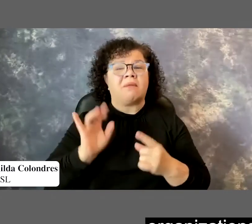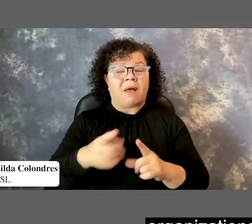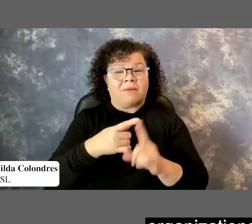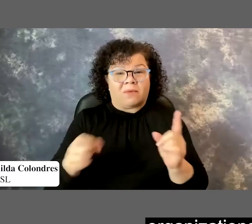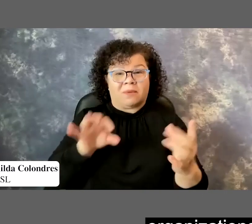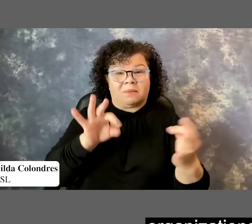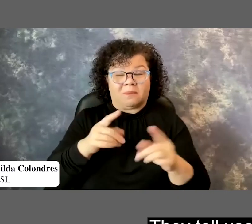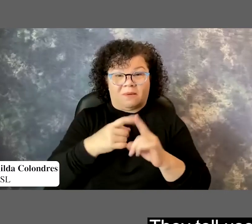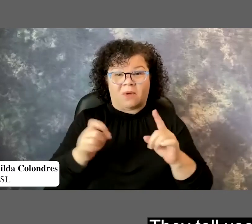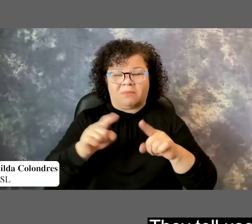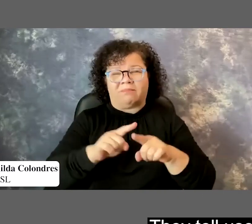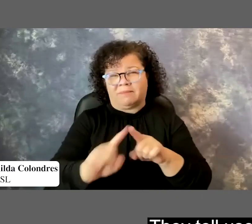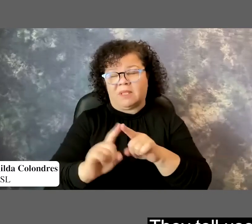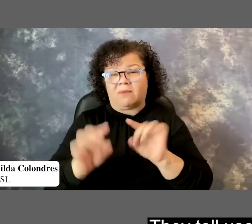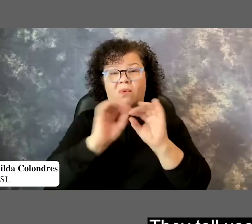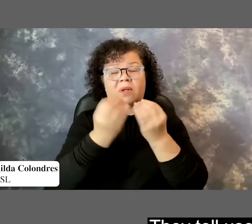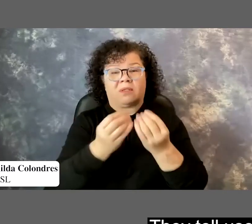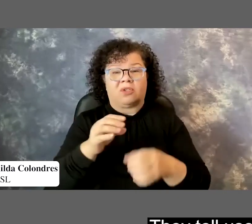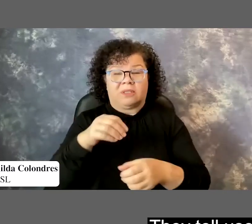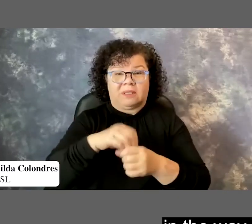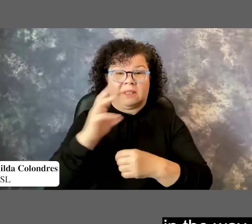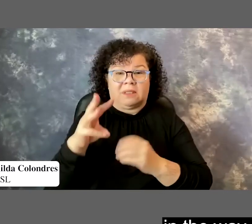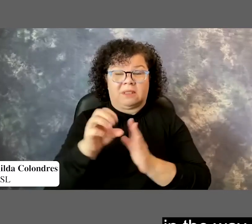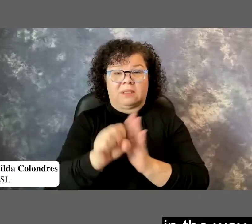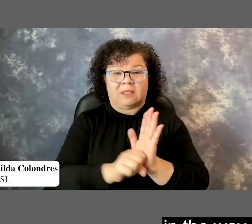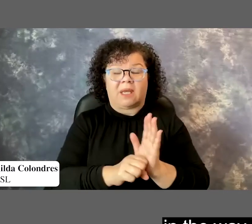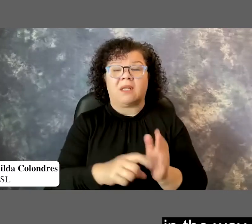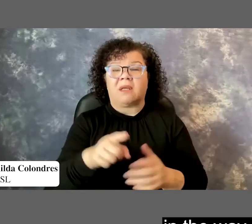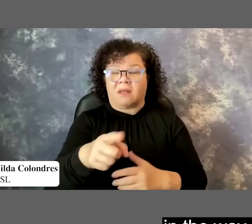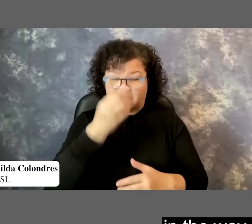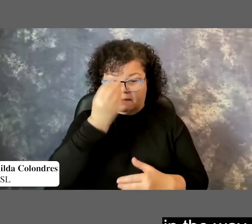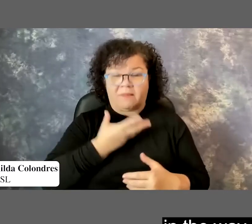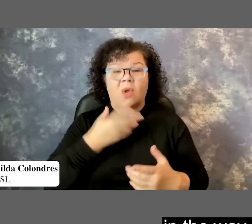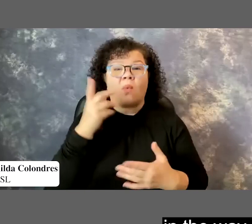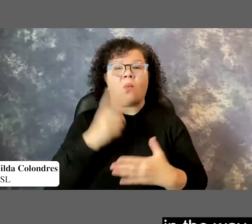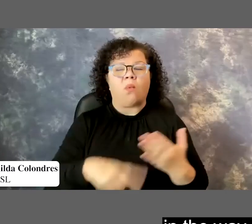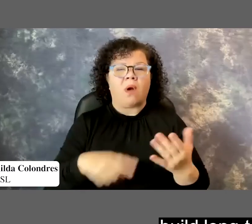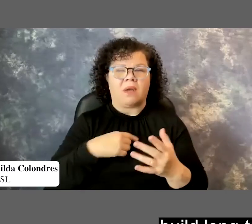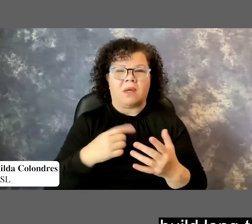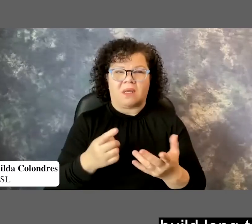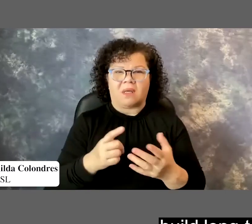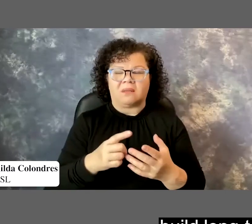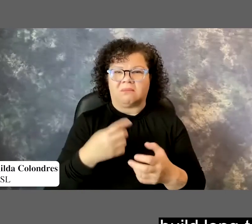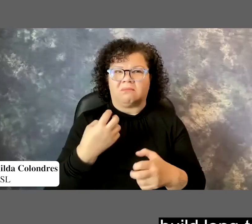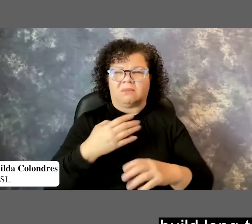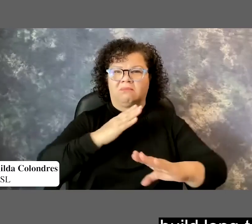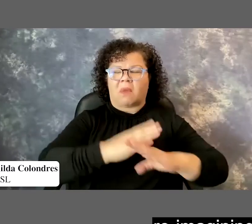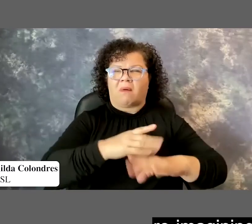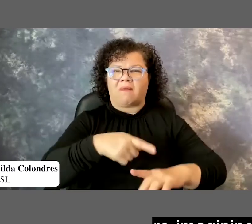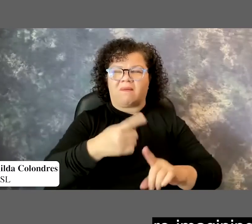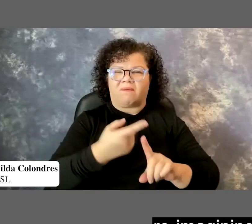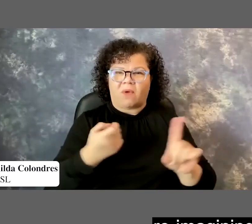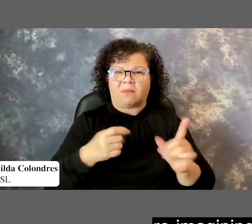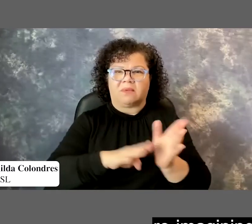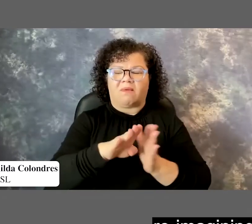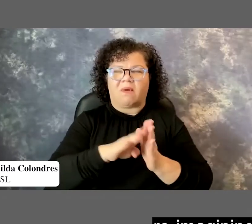state. They tell us what's standing in the way of their ability to build long-term power while reimagining a